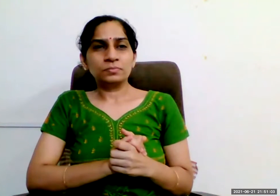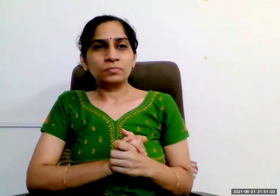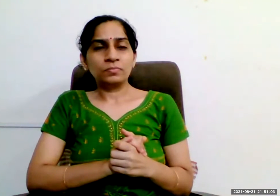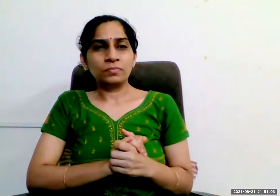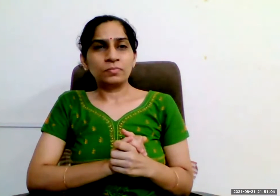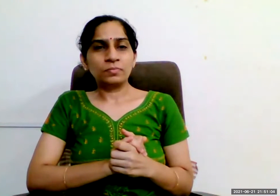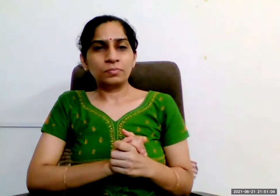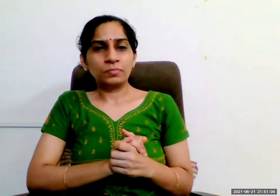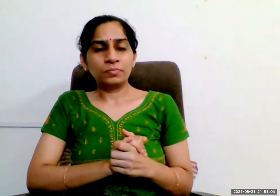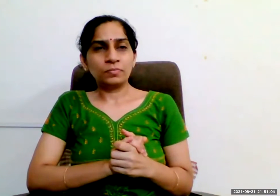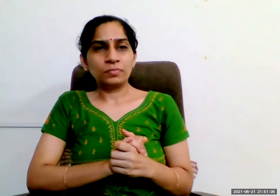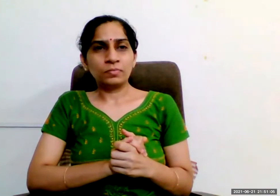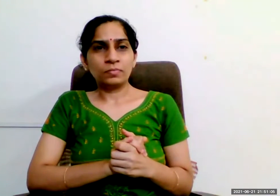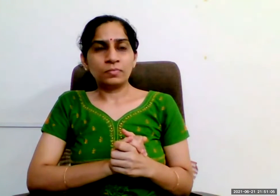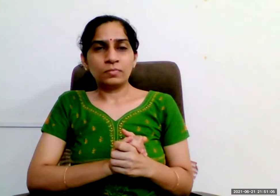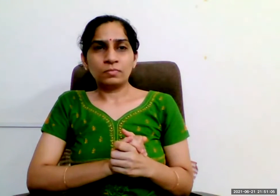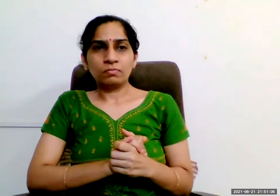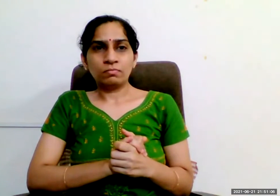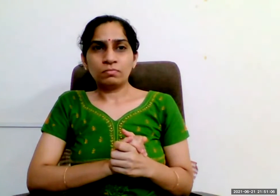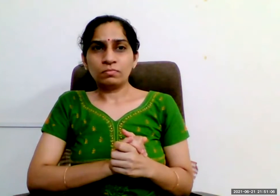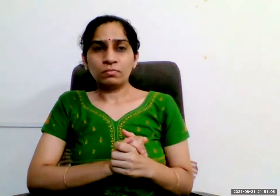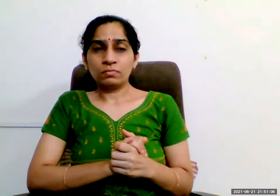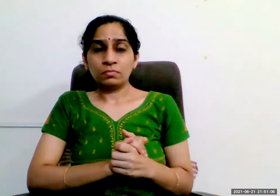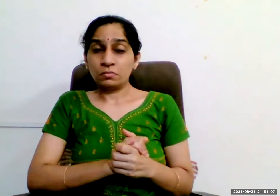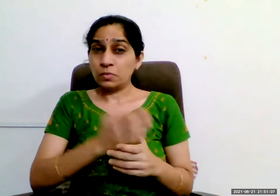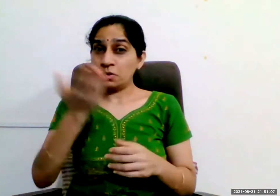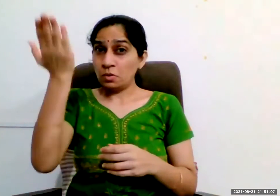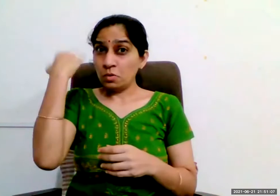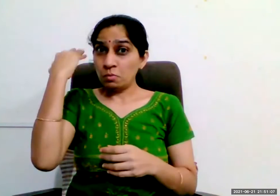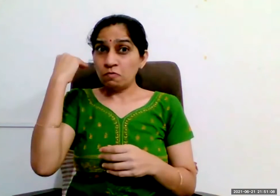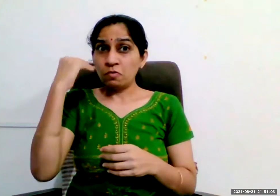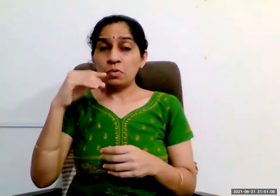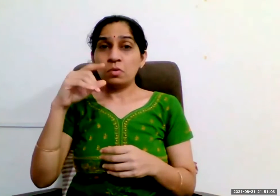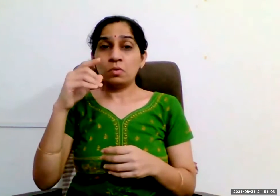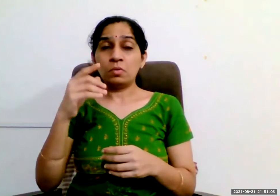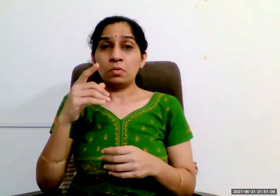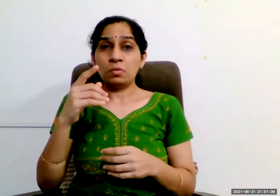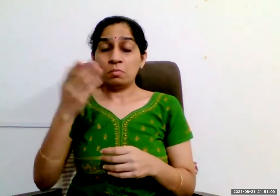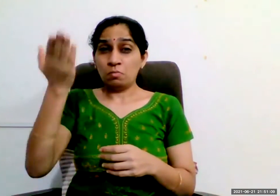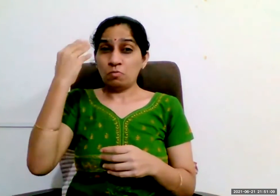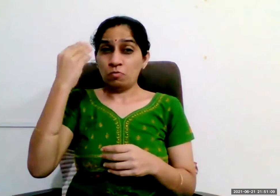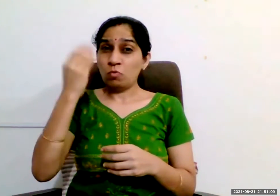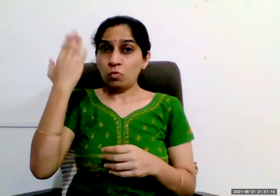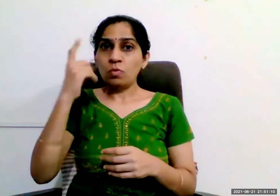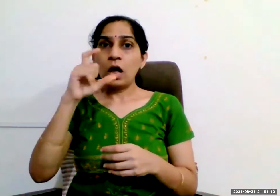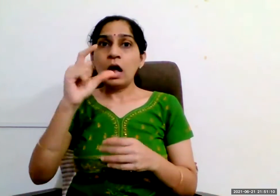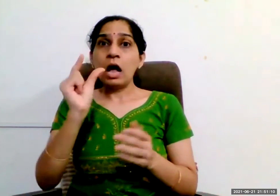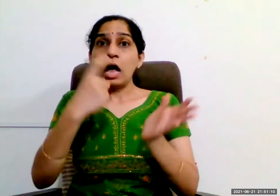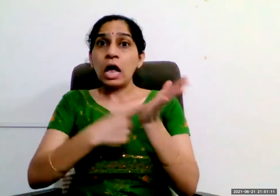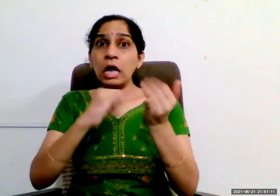So now, in earlier days, curse means curse. If somebody has cursed you, it will definitely come true. And by